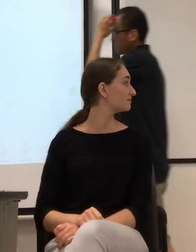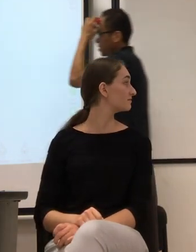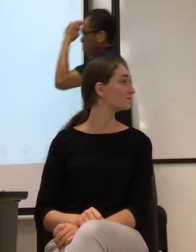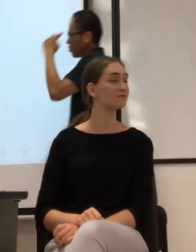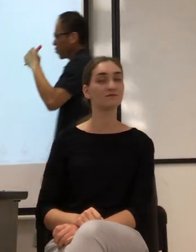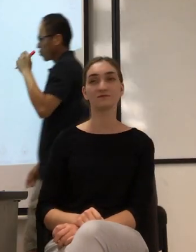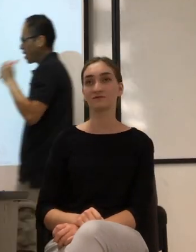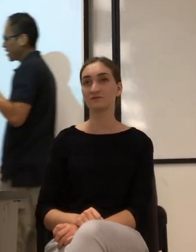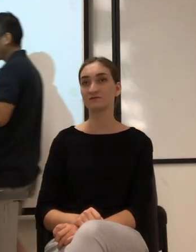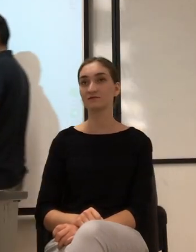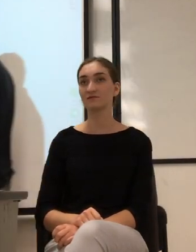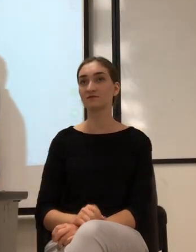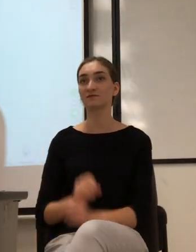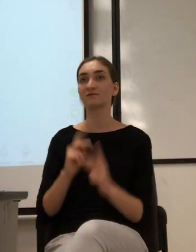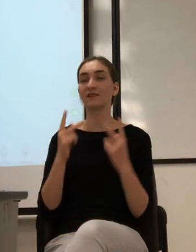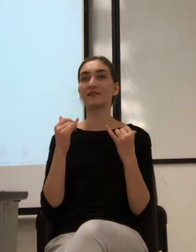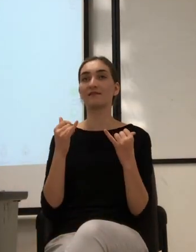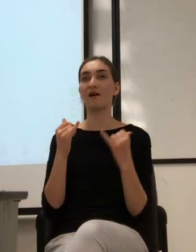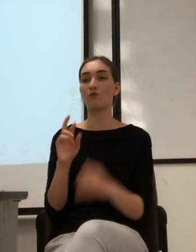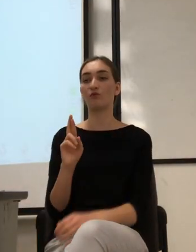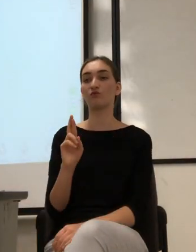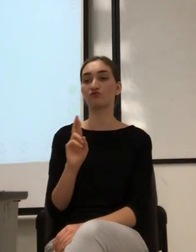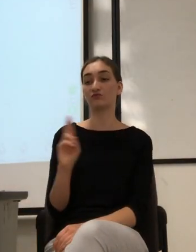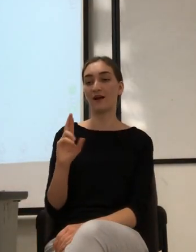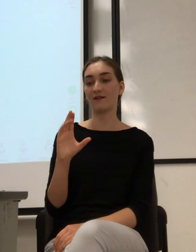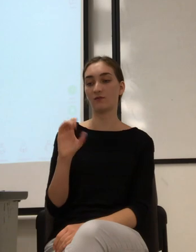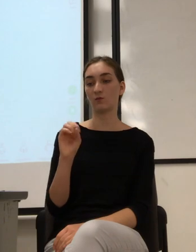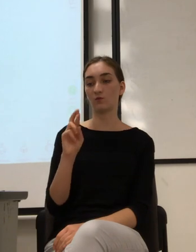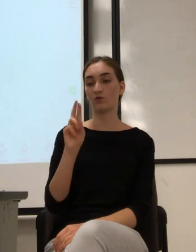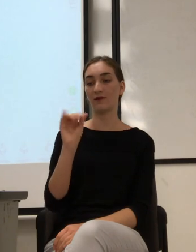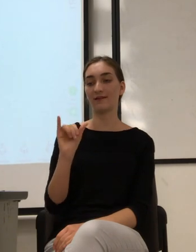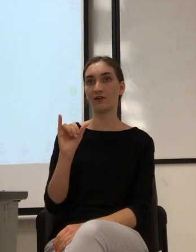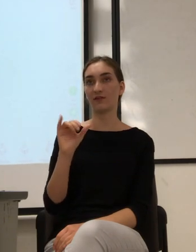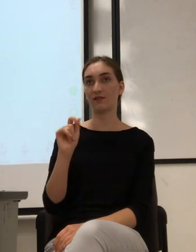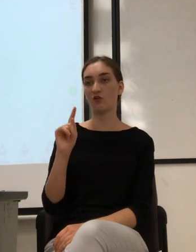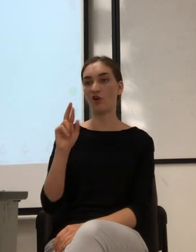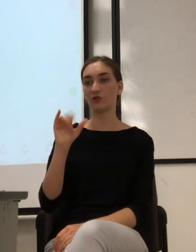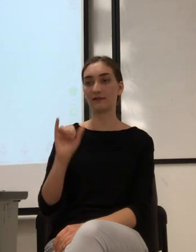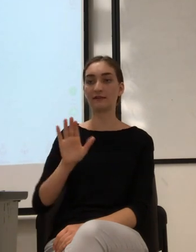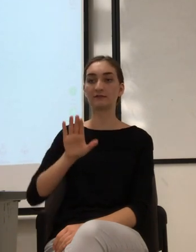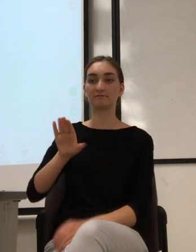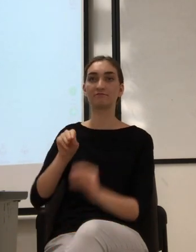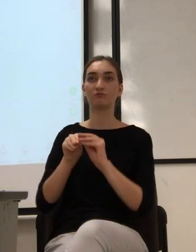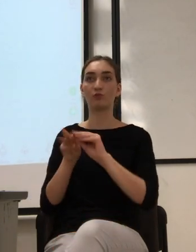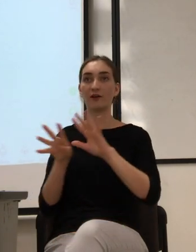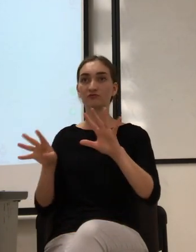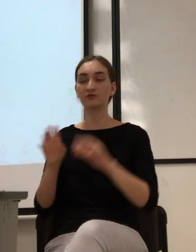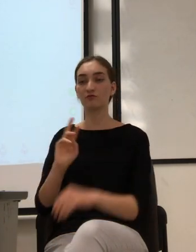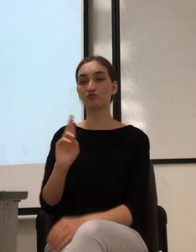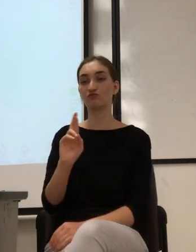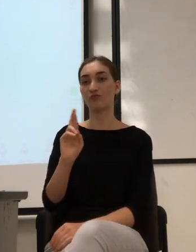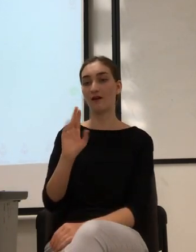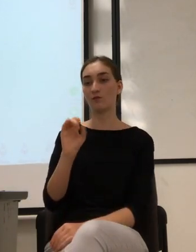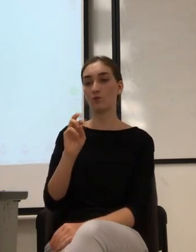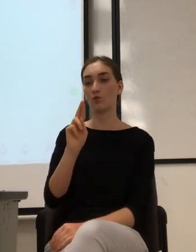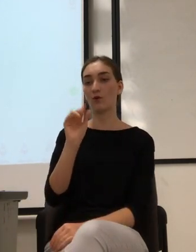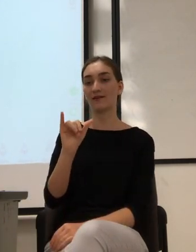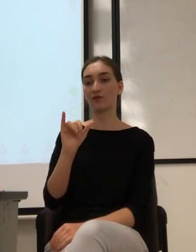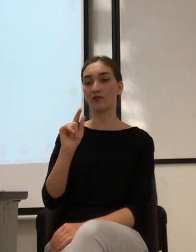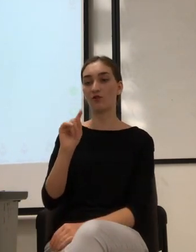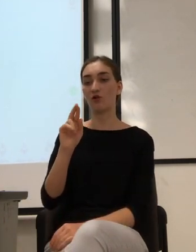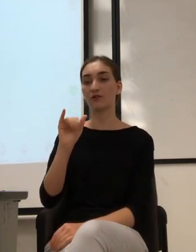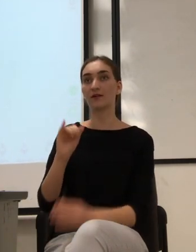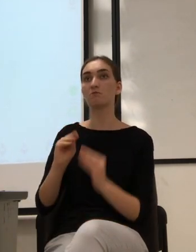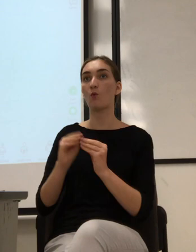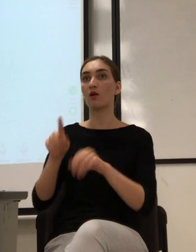sulcus. Right, let's do the right coronary artery and its branches. The right coronary artery is much longer. There's the one on